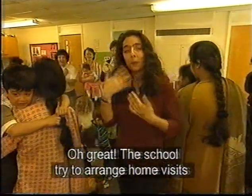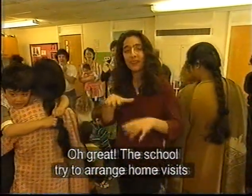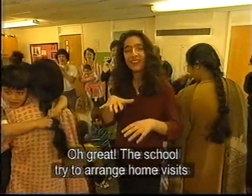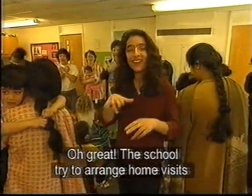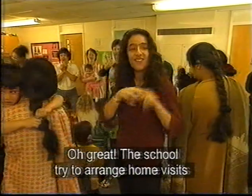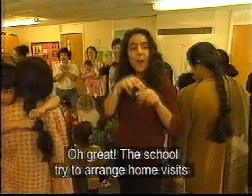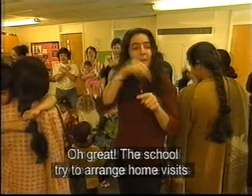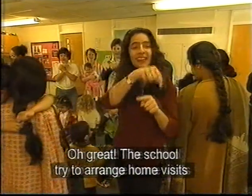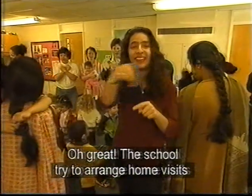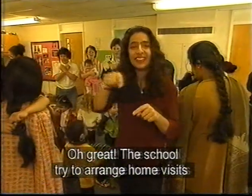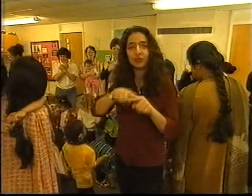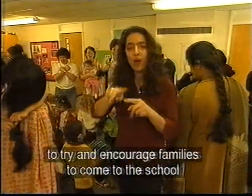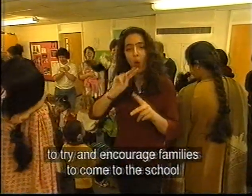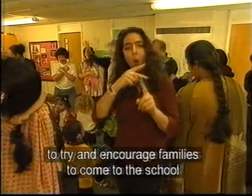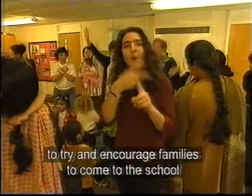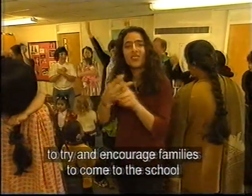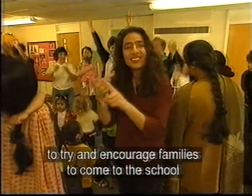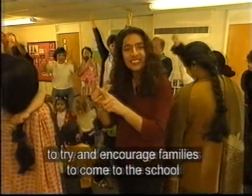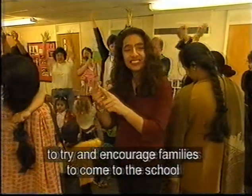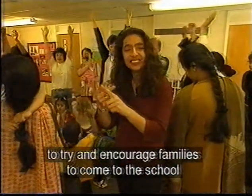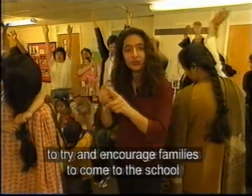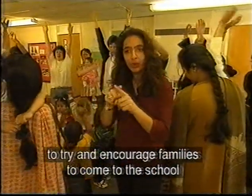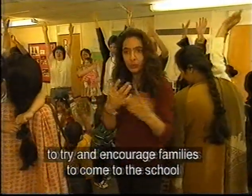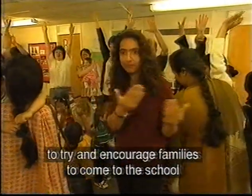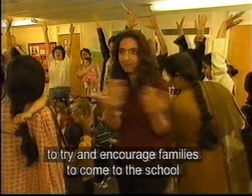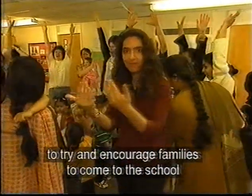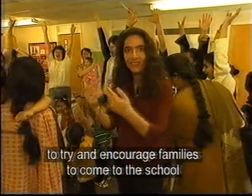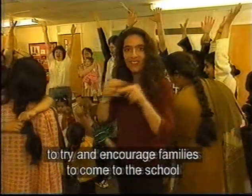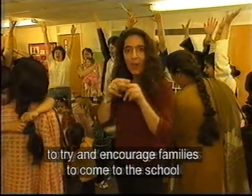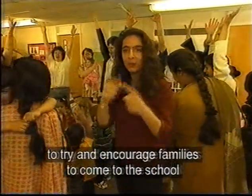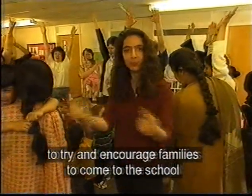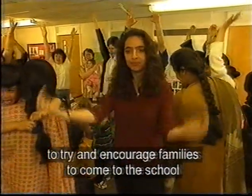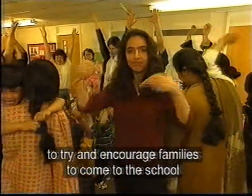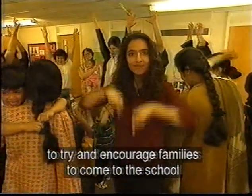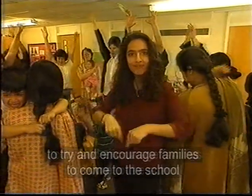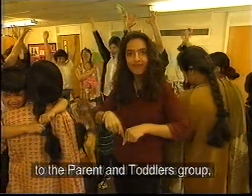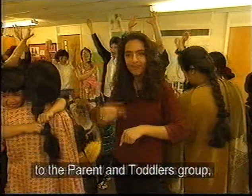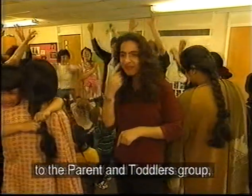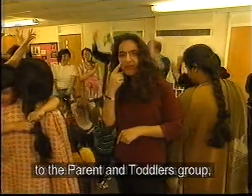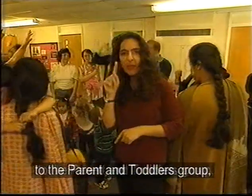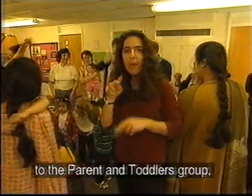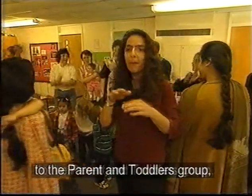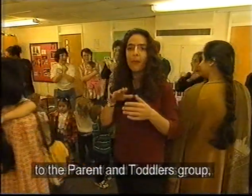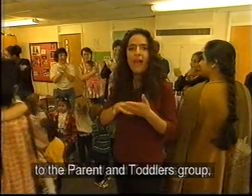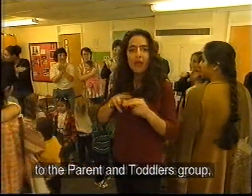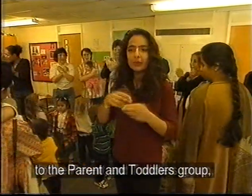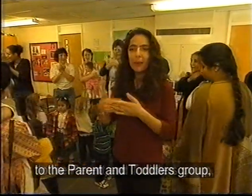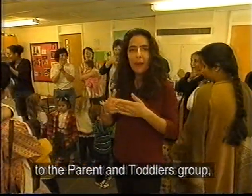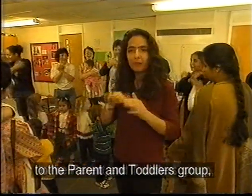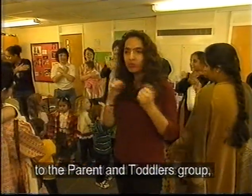Try to arrange home visits to try and encourage families to come to the school, to the parent and toddlers group, which